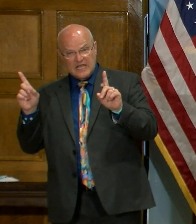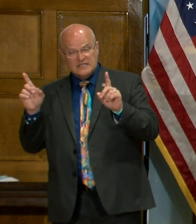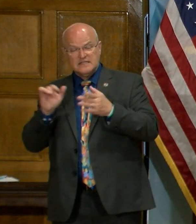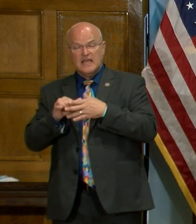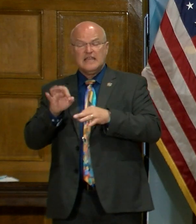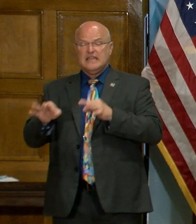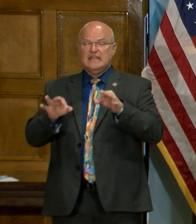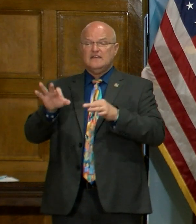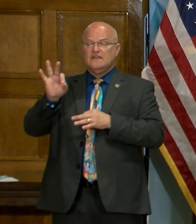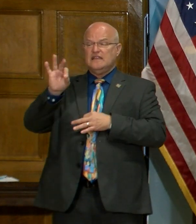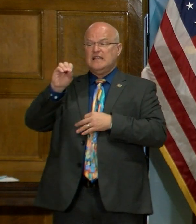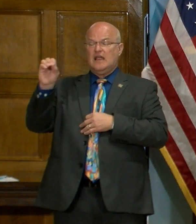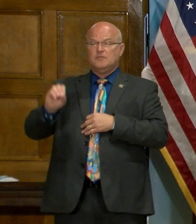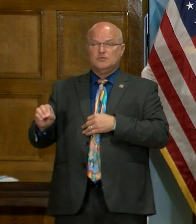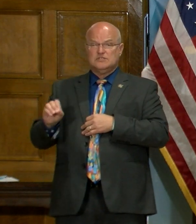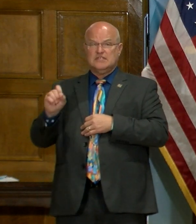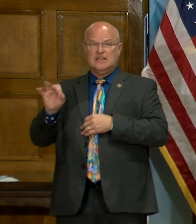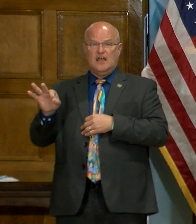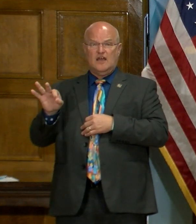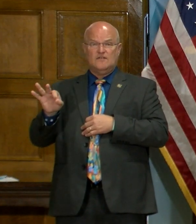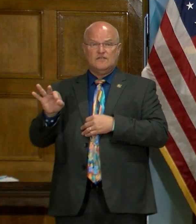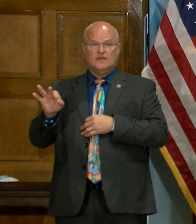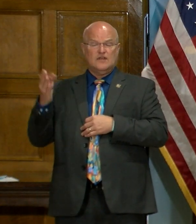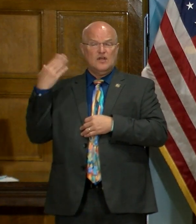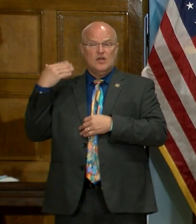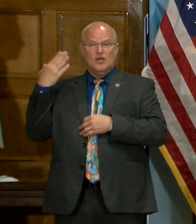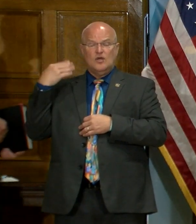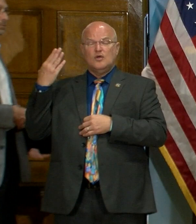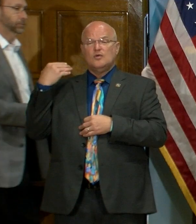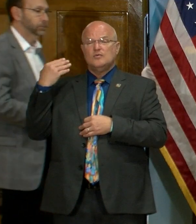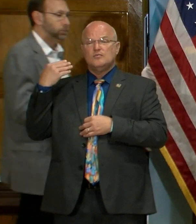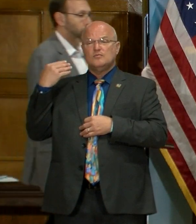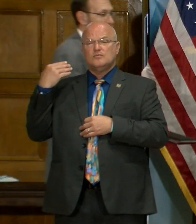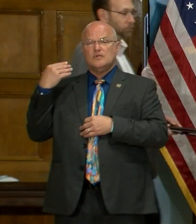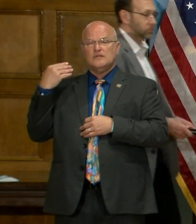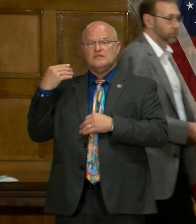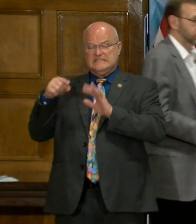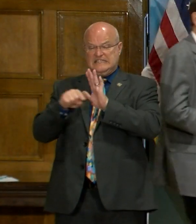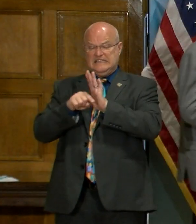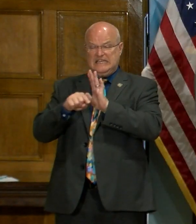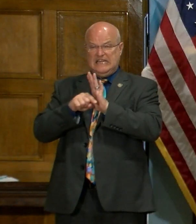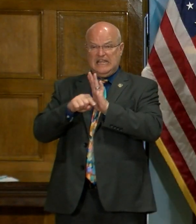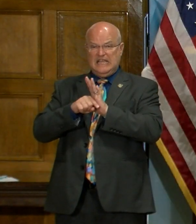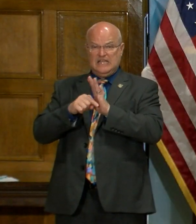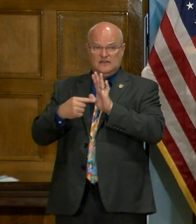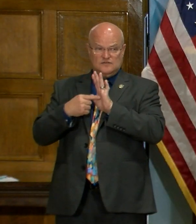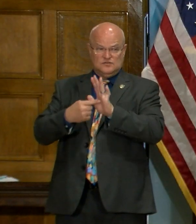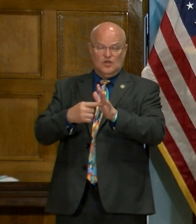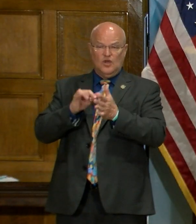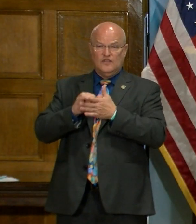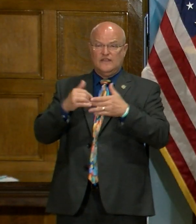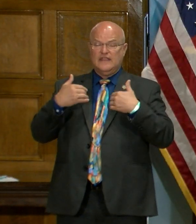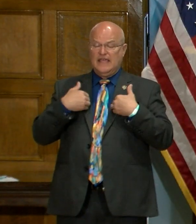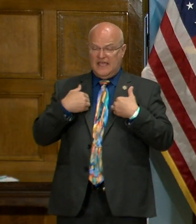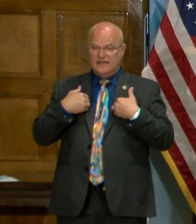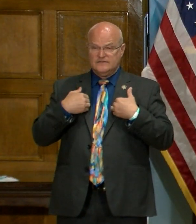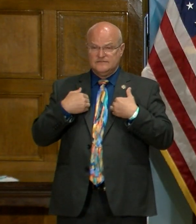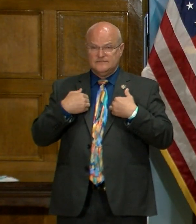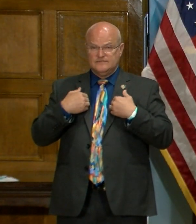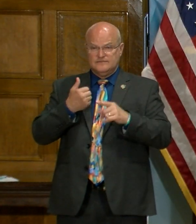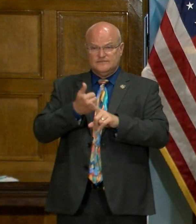that if 90% of the previous negatives that showed that they had